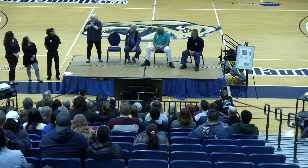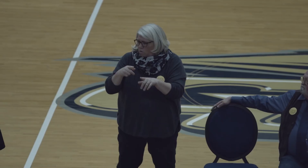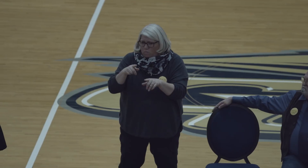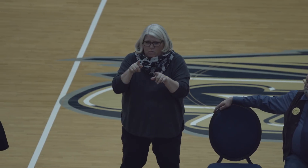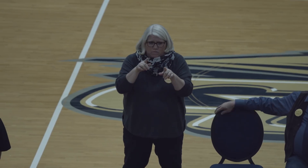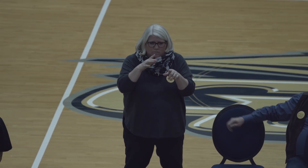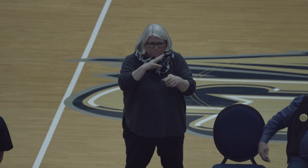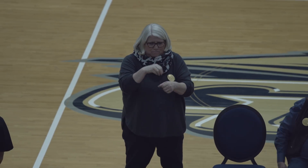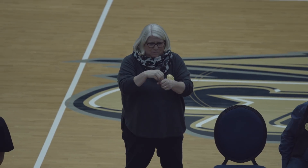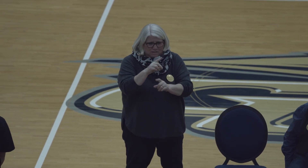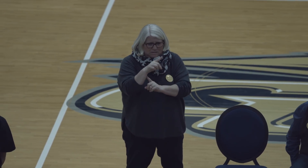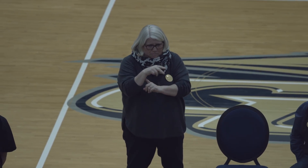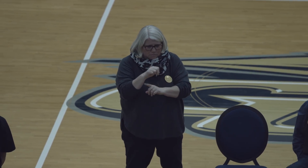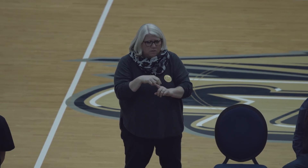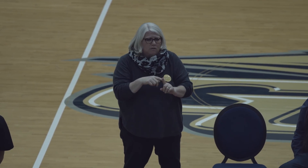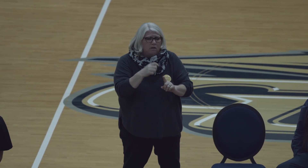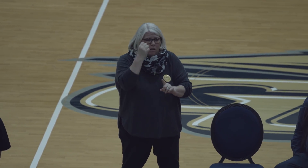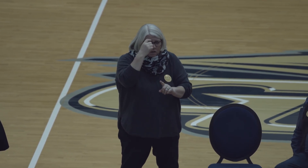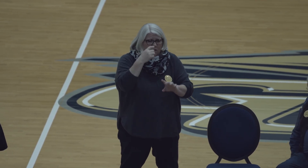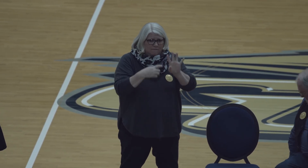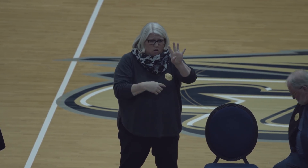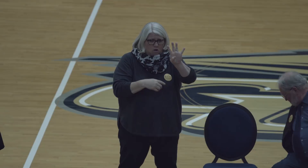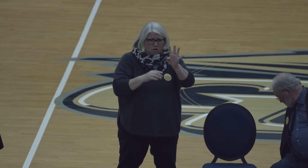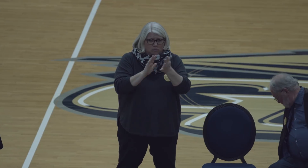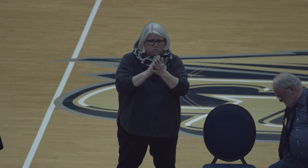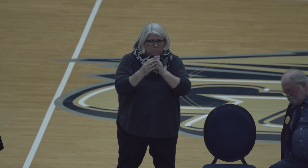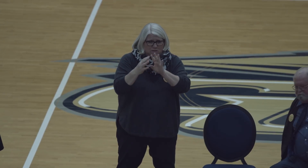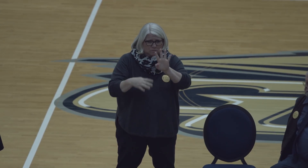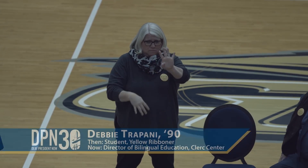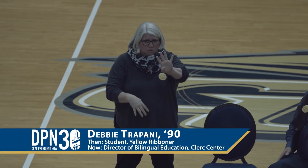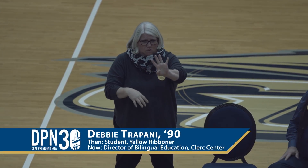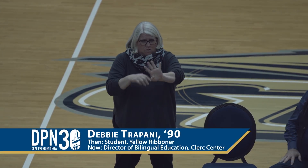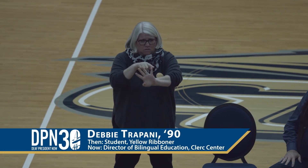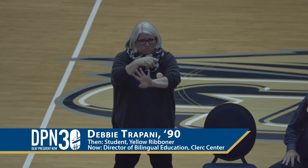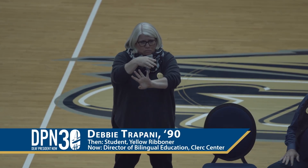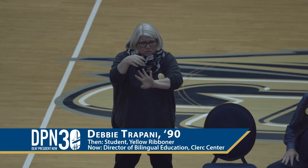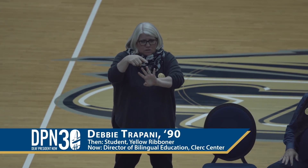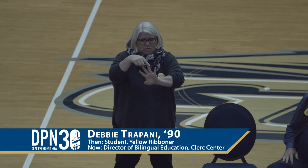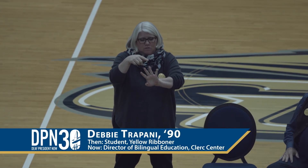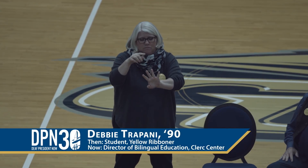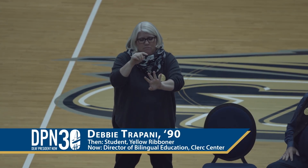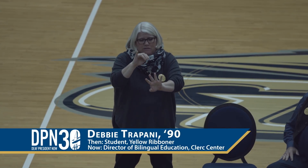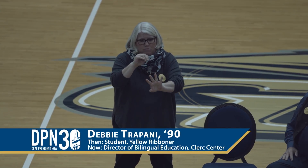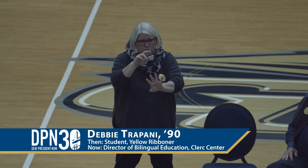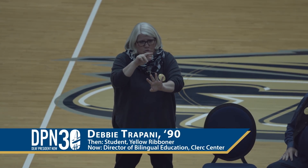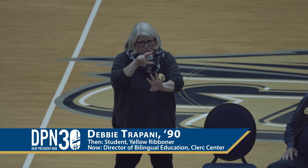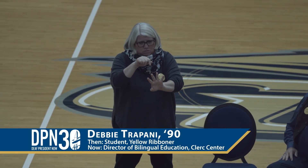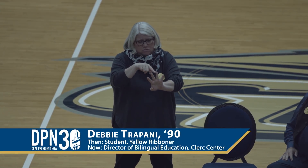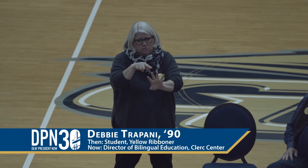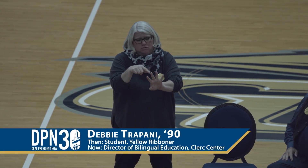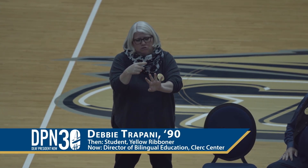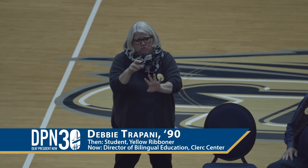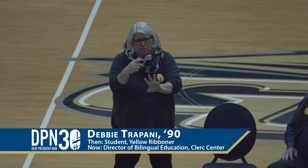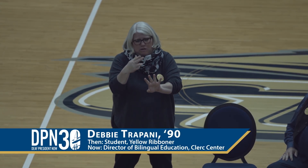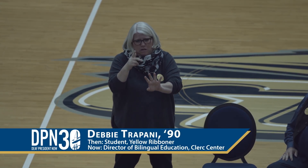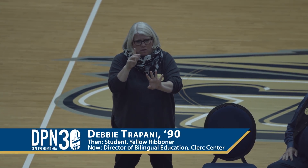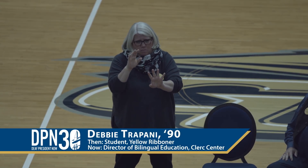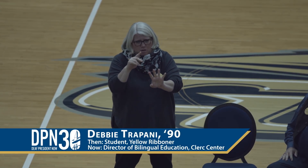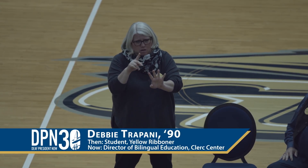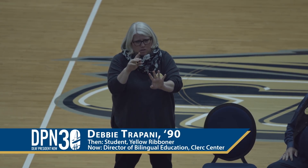So, my role for the Deaf President Now movement. Well, you have to know that there were Tim